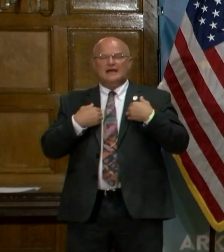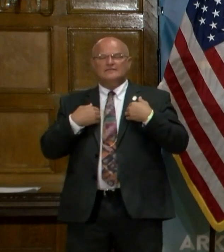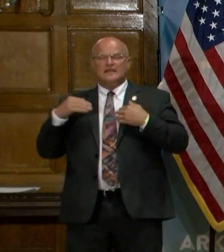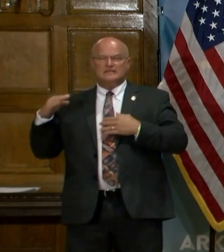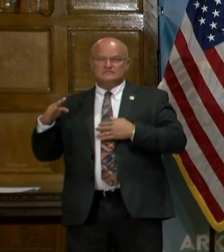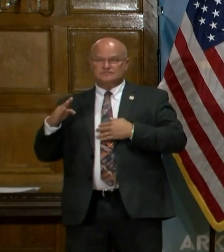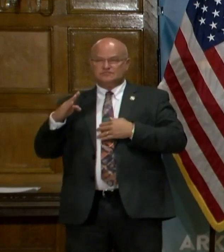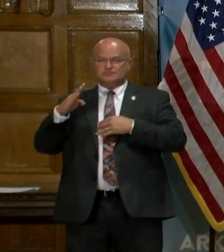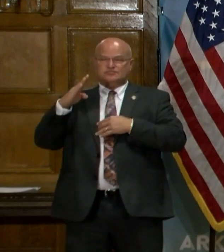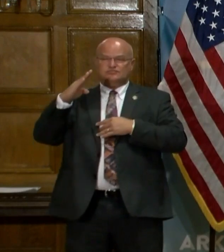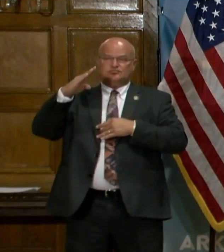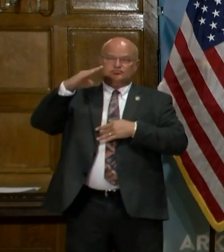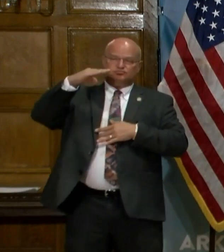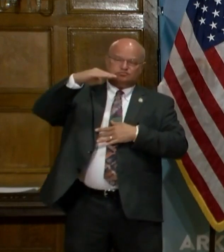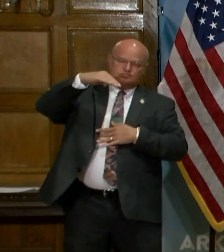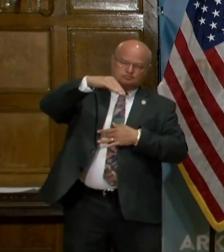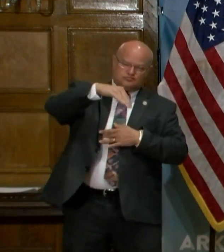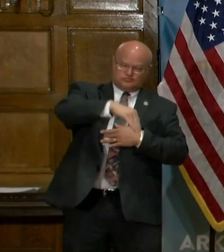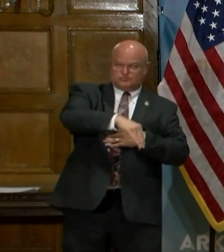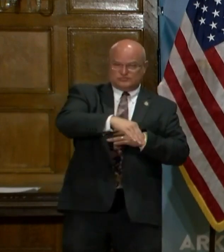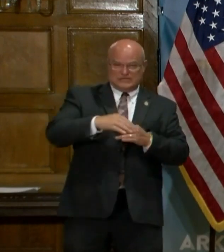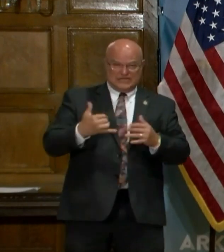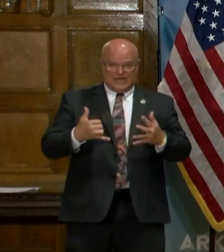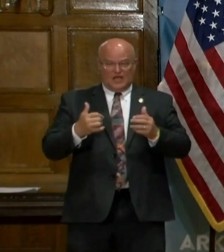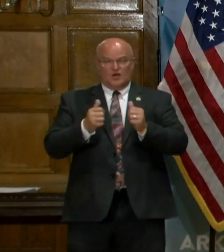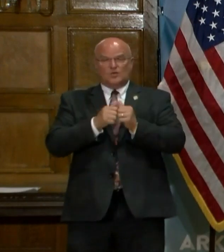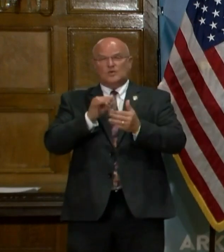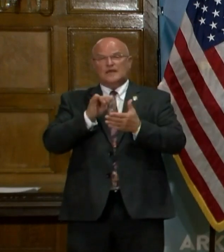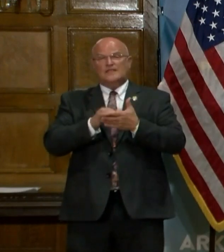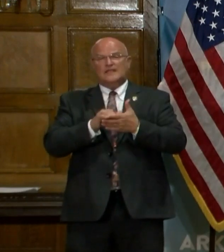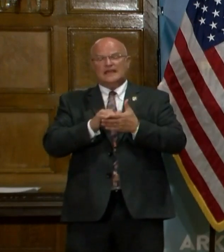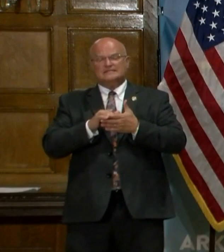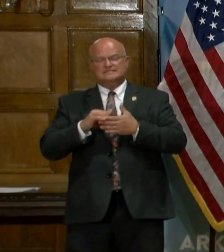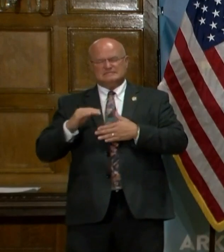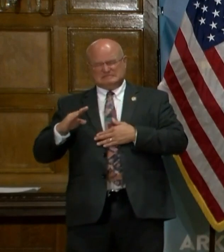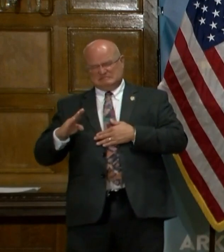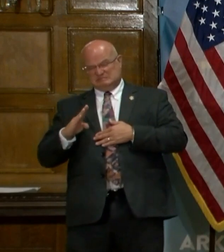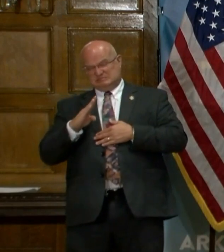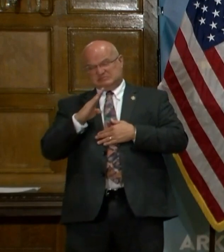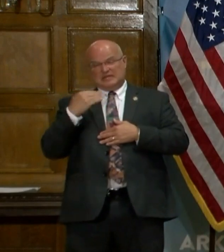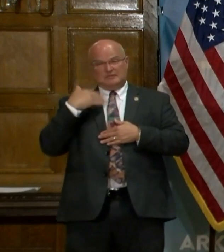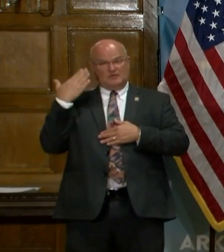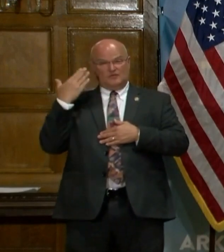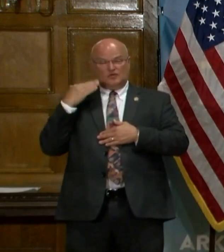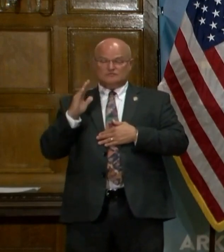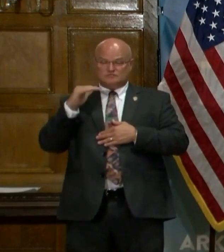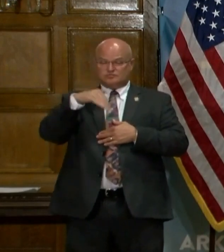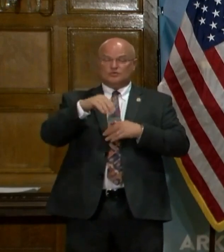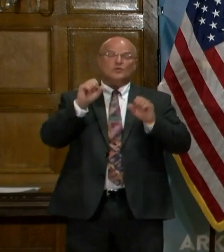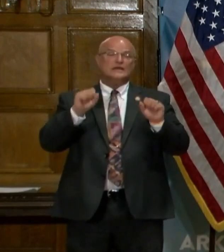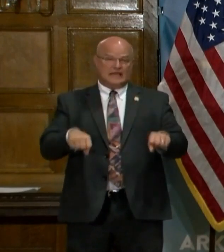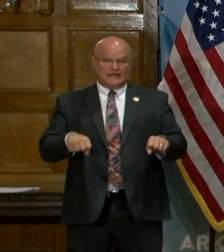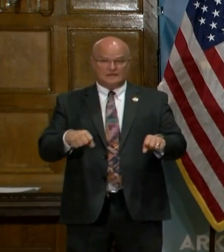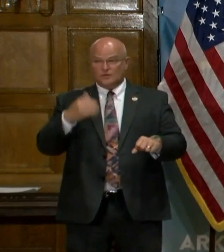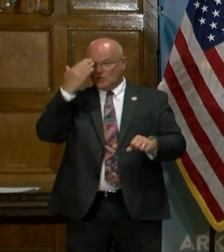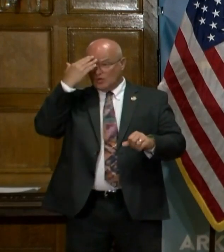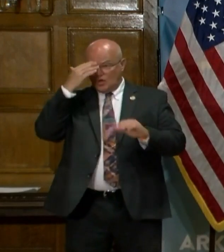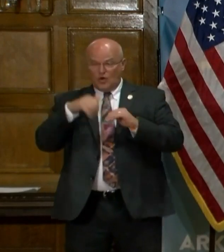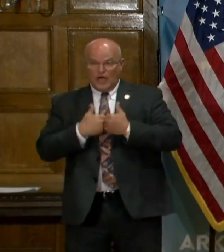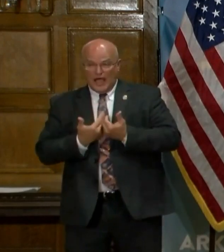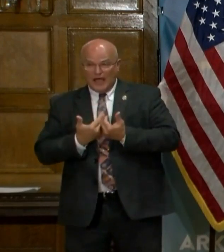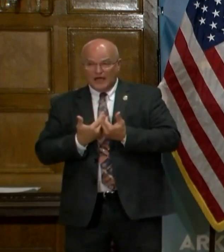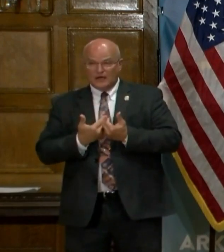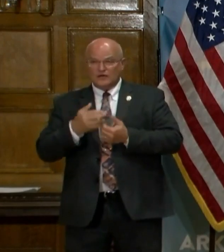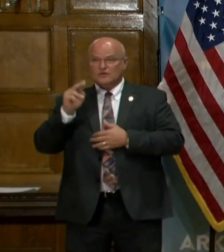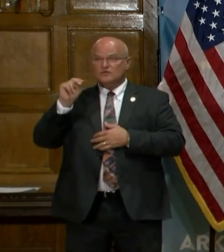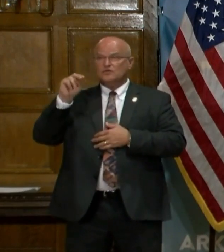that curve and turn it downward, even with that steep upward slope that we had. So we can do it. We know how to do it. And